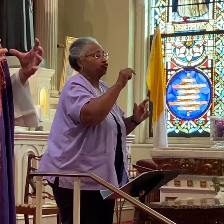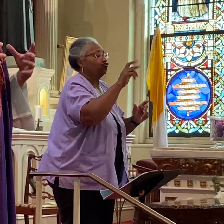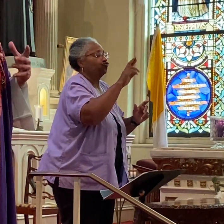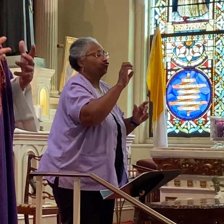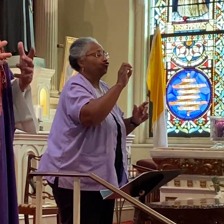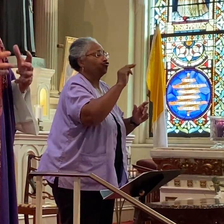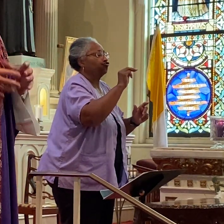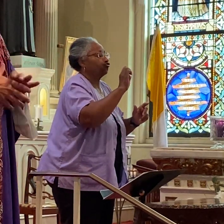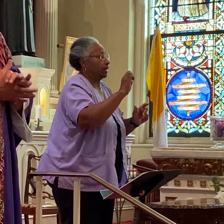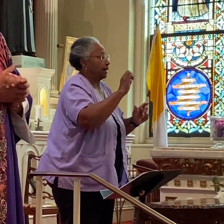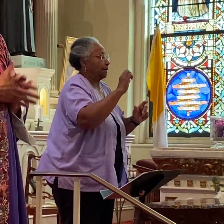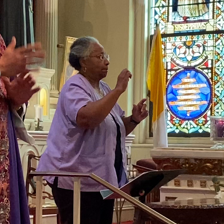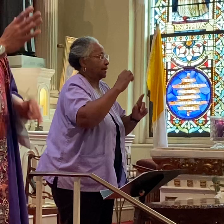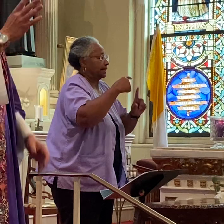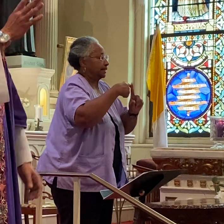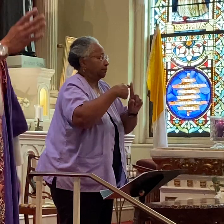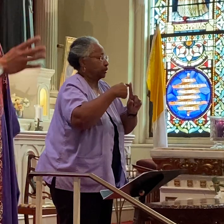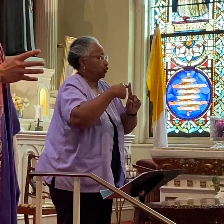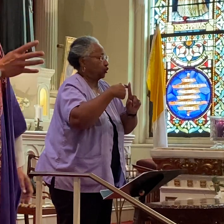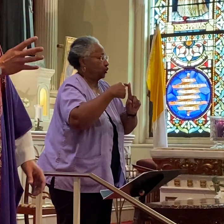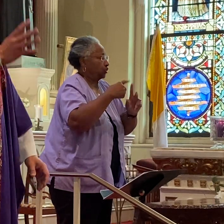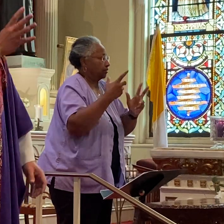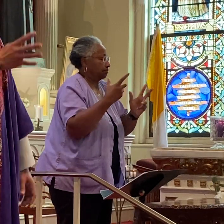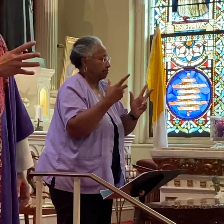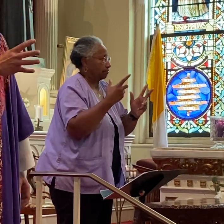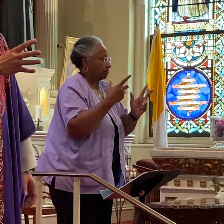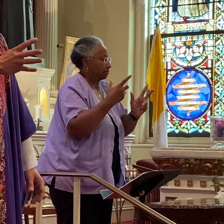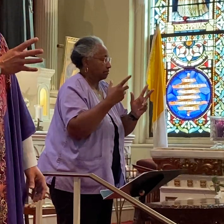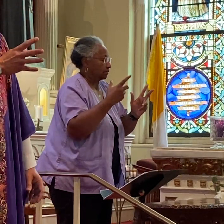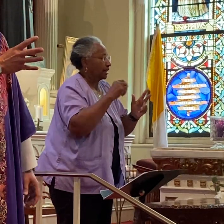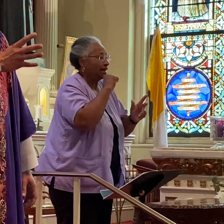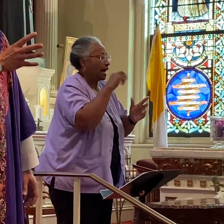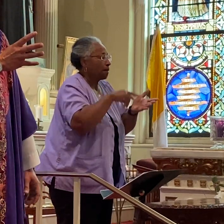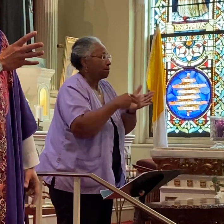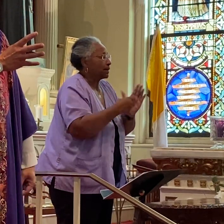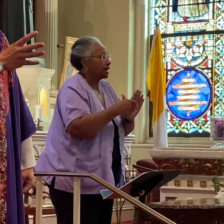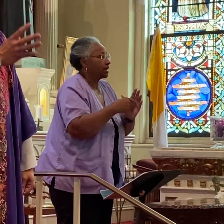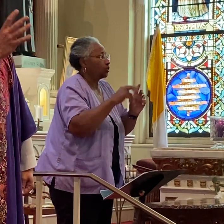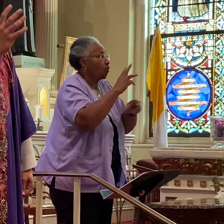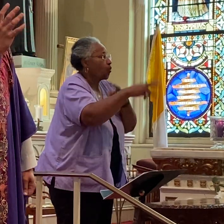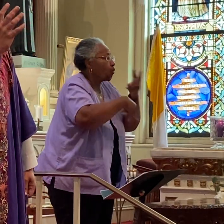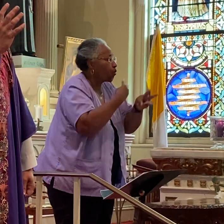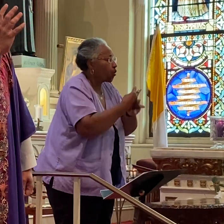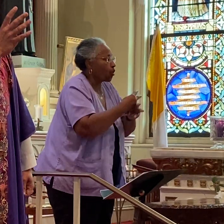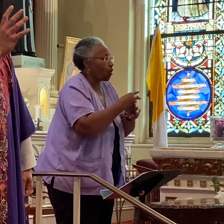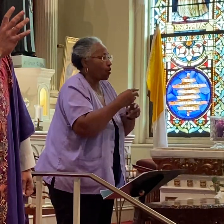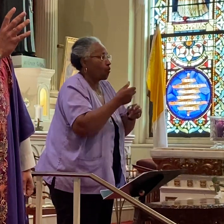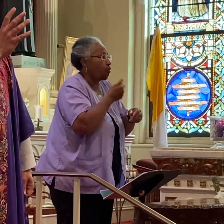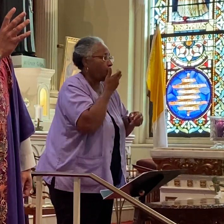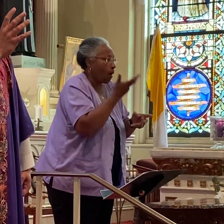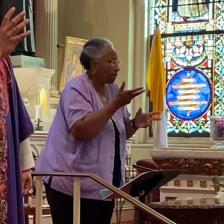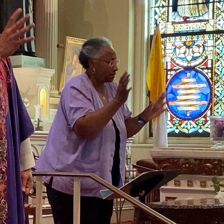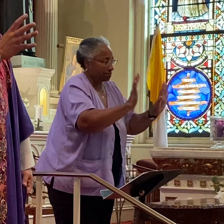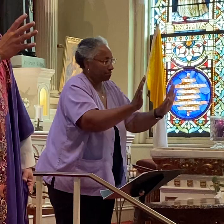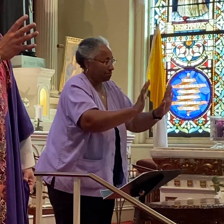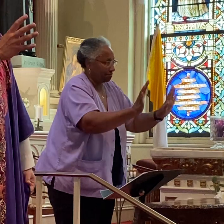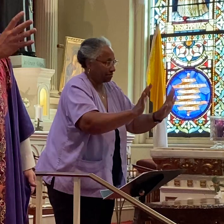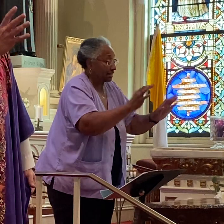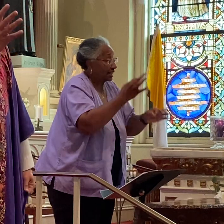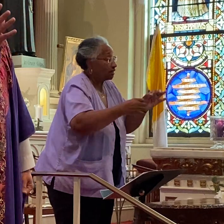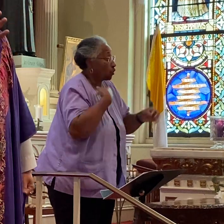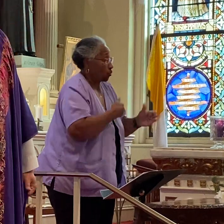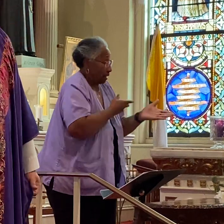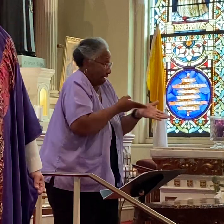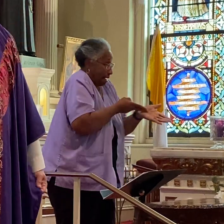us. And as Catholic Christians, we have a belief. We believe in certain things. But if we are honest and if we're